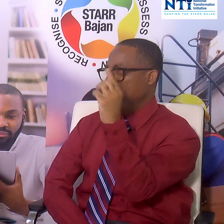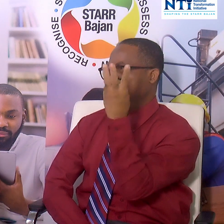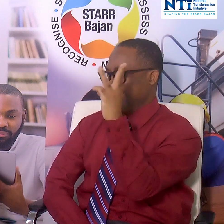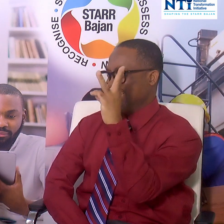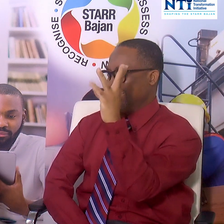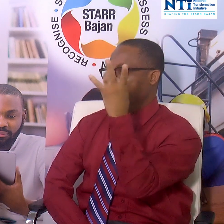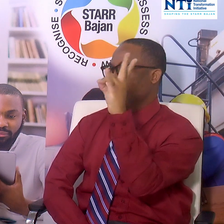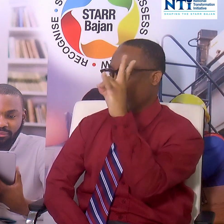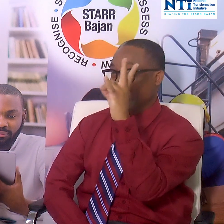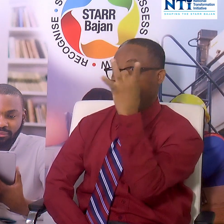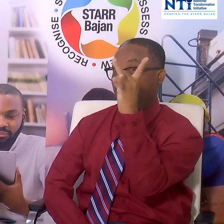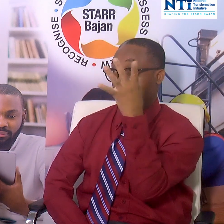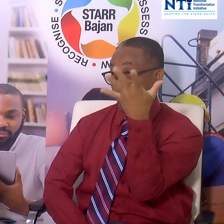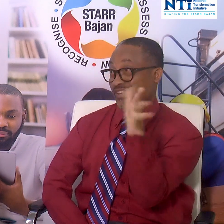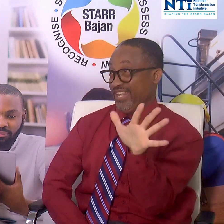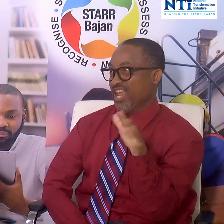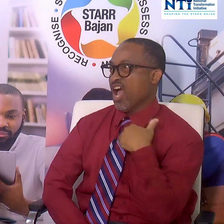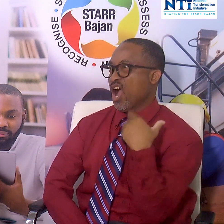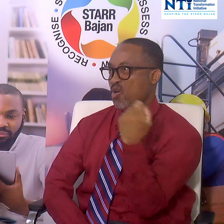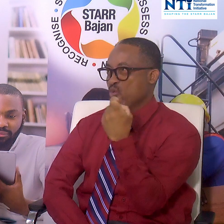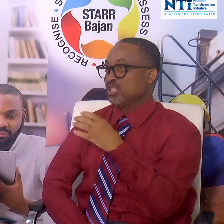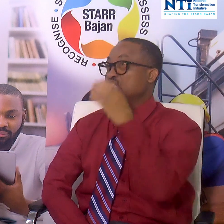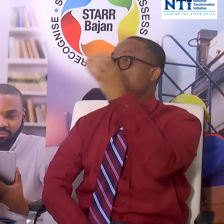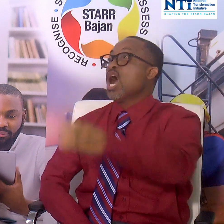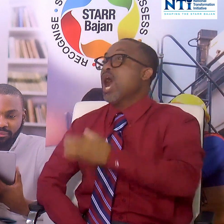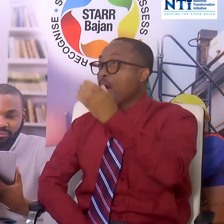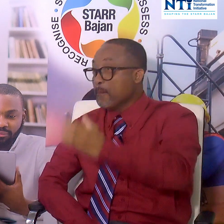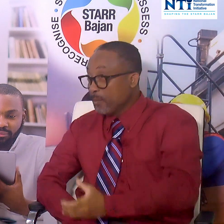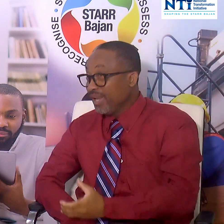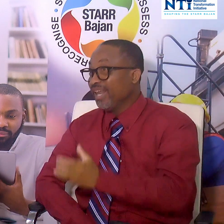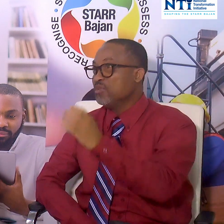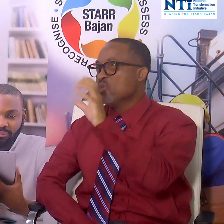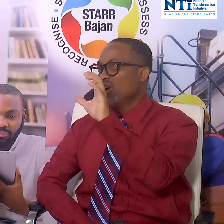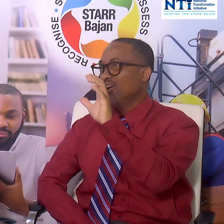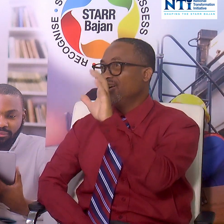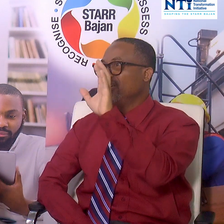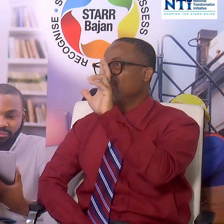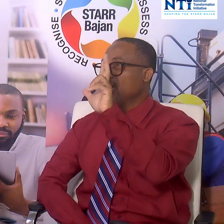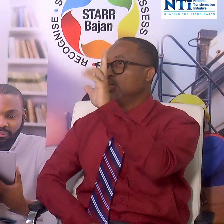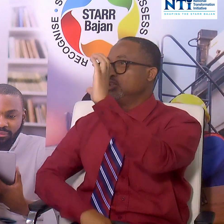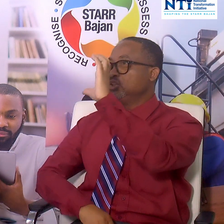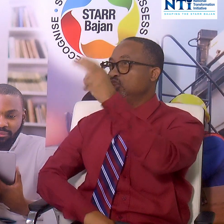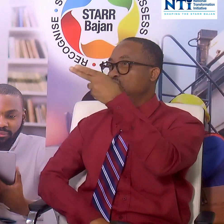When I was like 15, 16, 17, 18, you know.